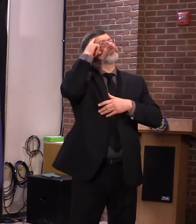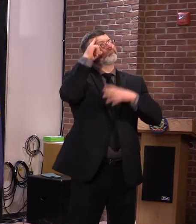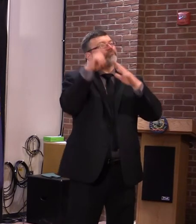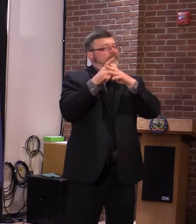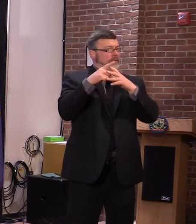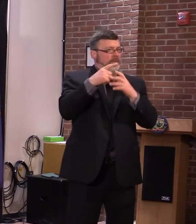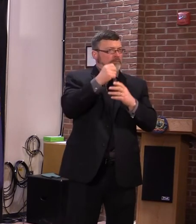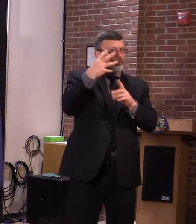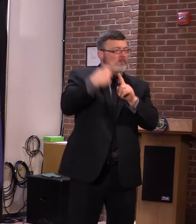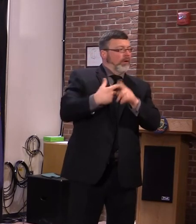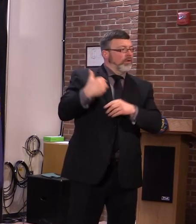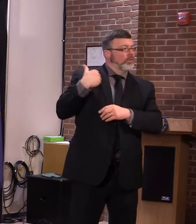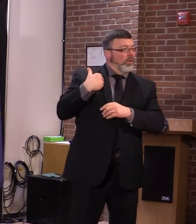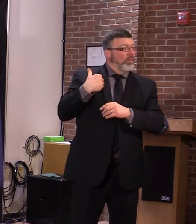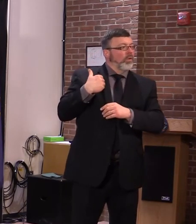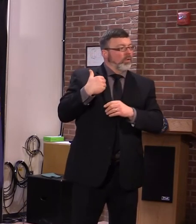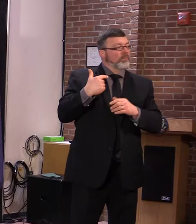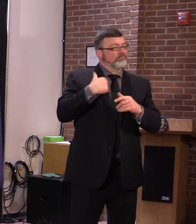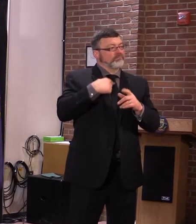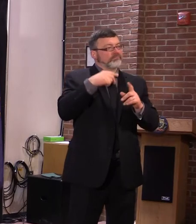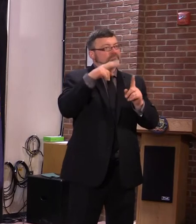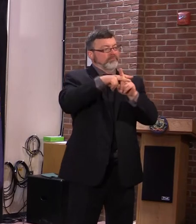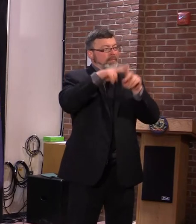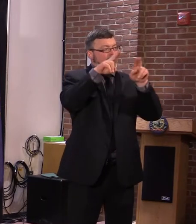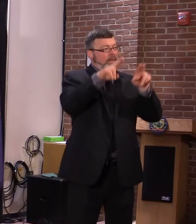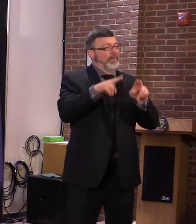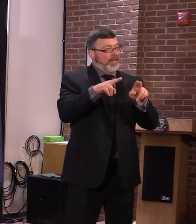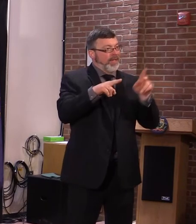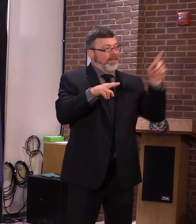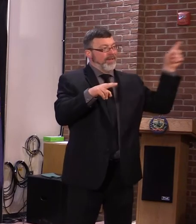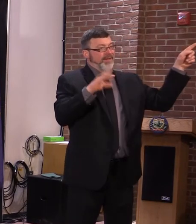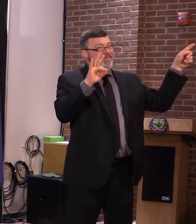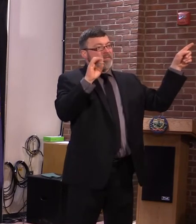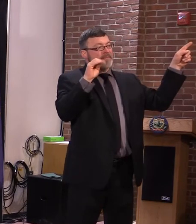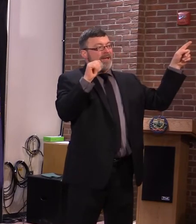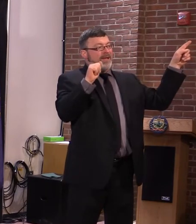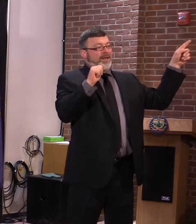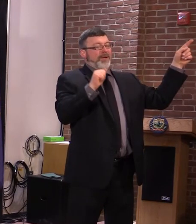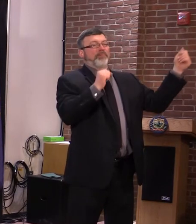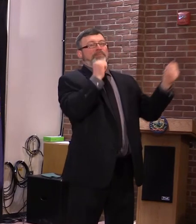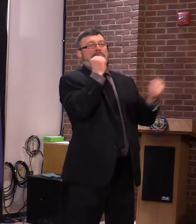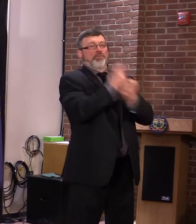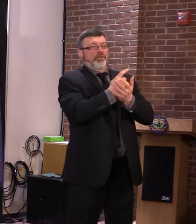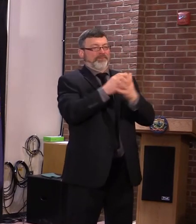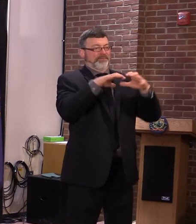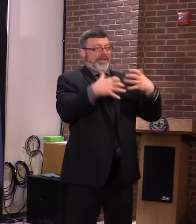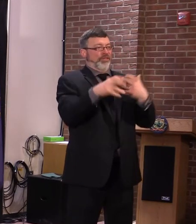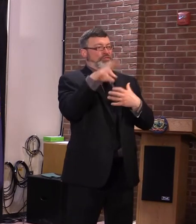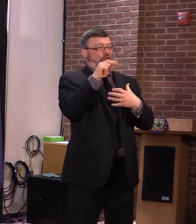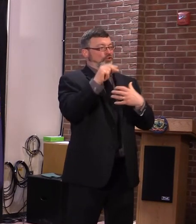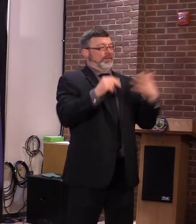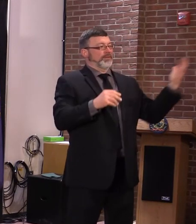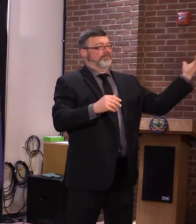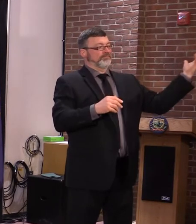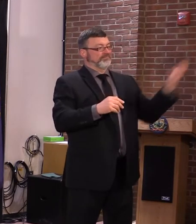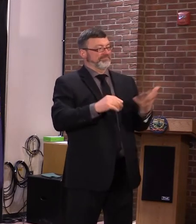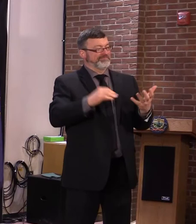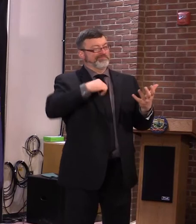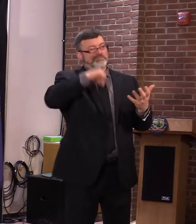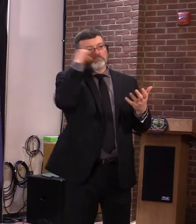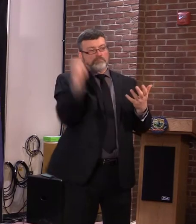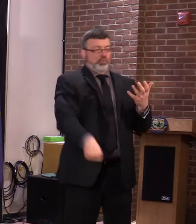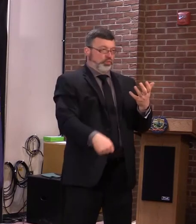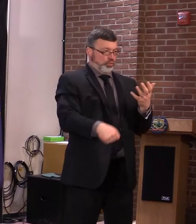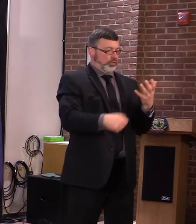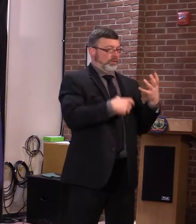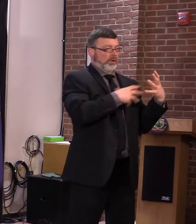we put in an application and received staff from FEMA. Those staff came in from FEMA to serve three hospitals. They still are serving